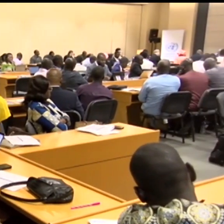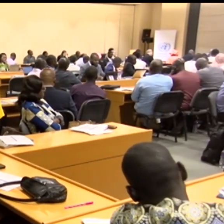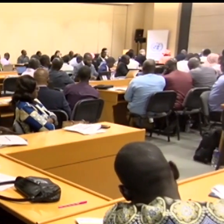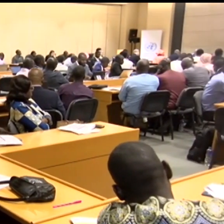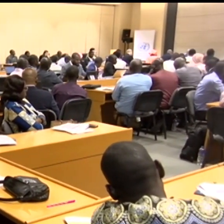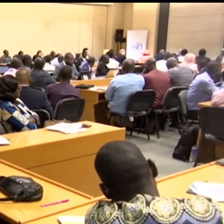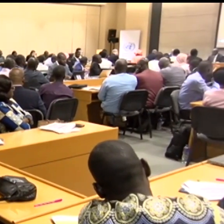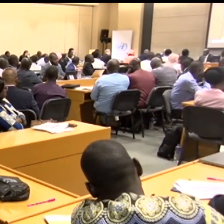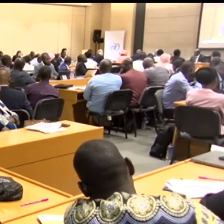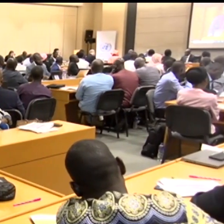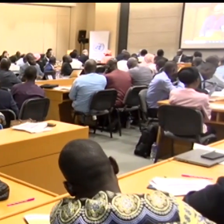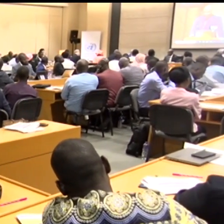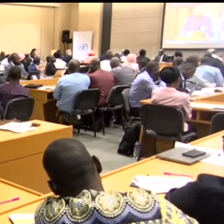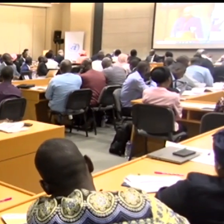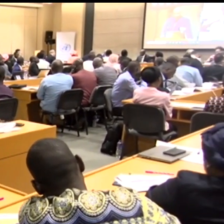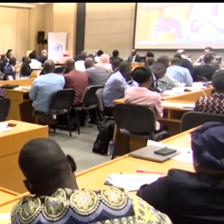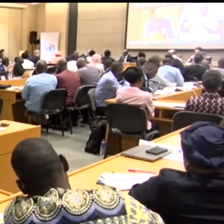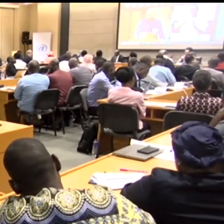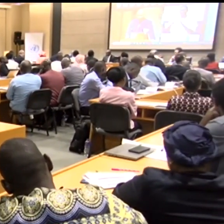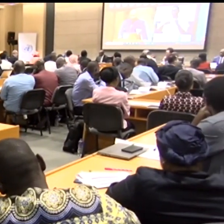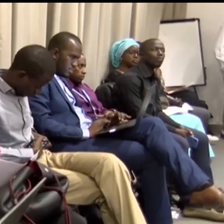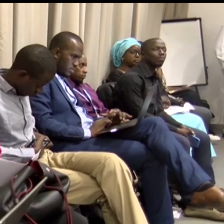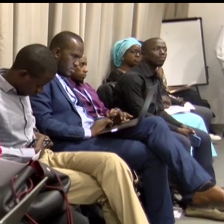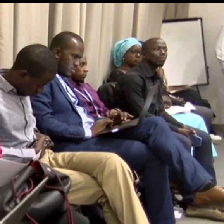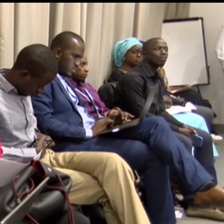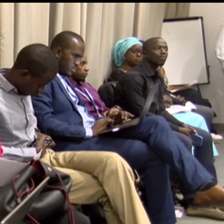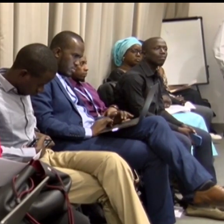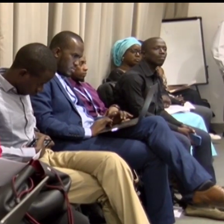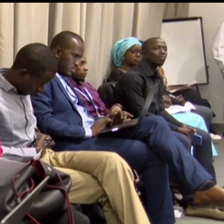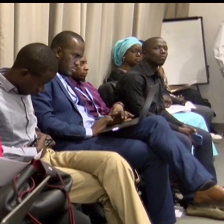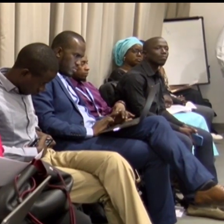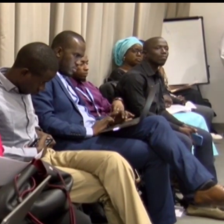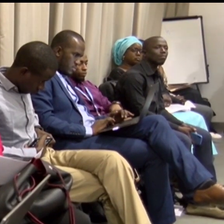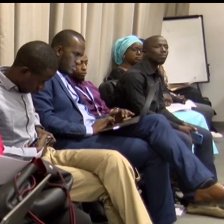all-inclusive cooperation framework. Rohibite, GRTS.